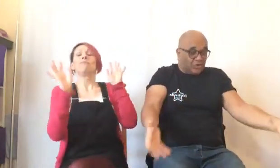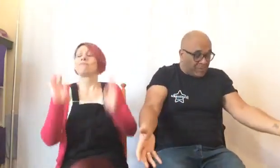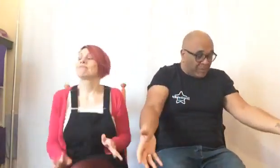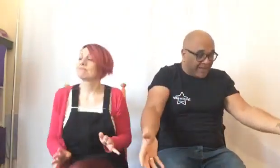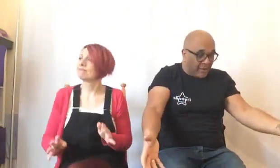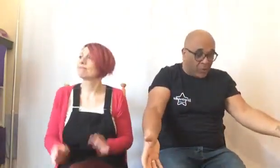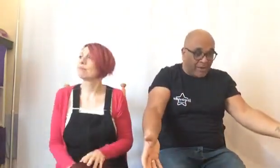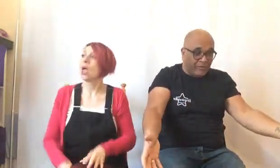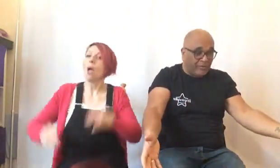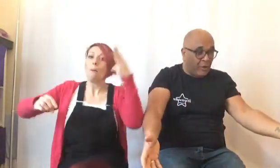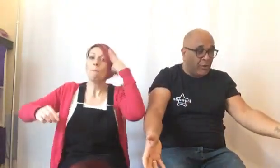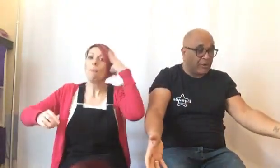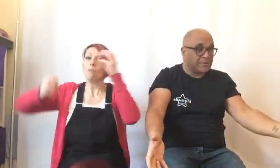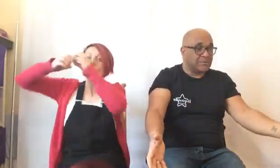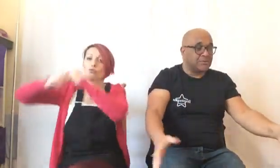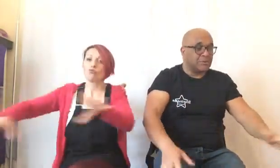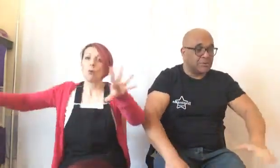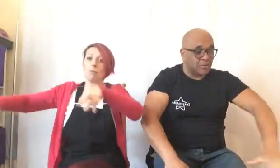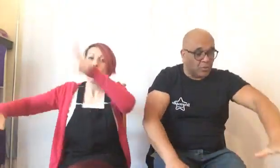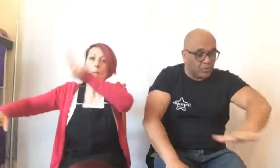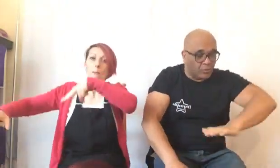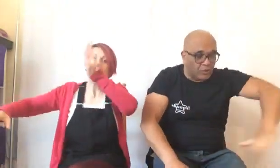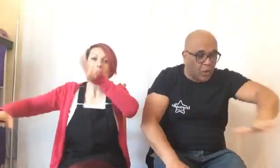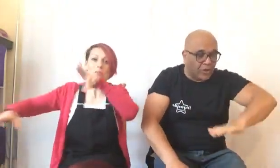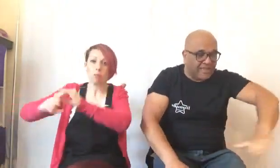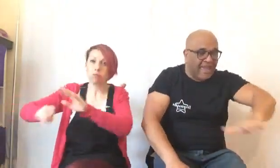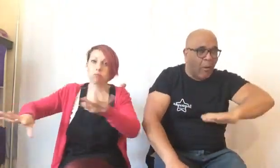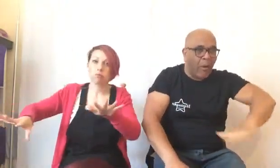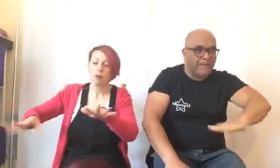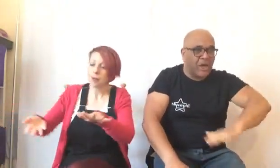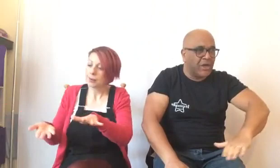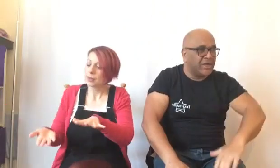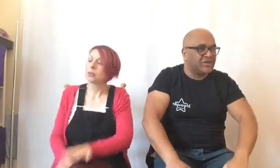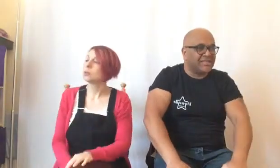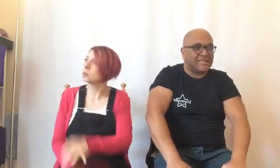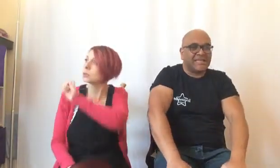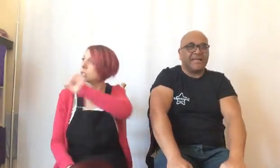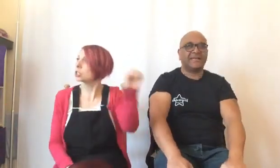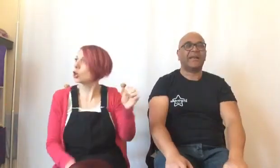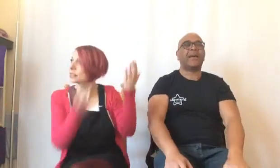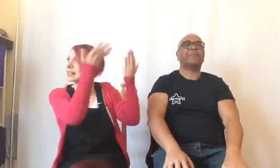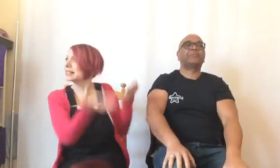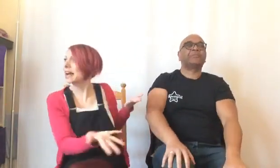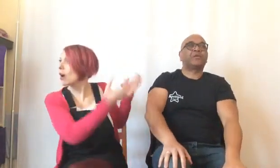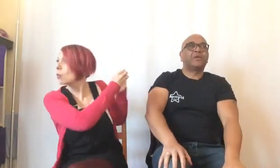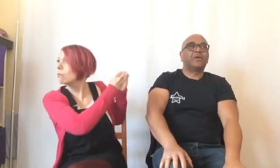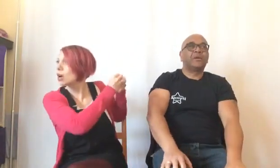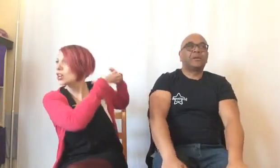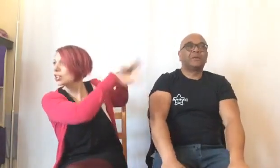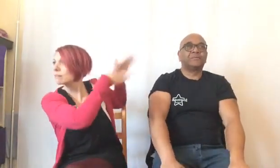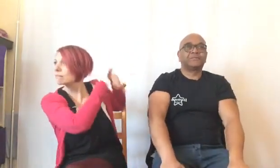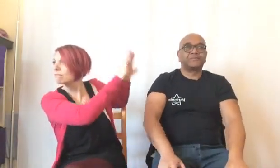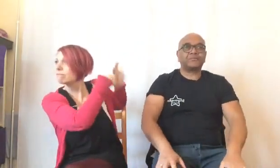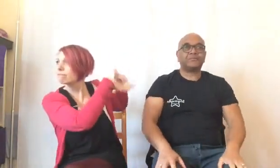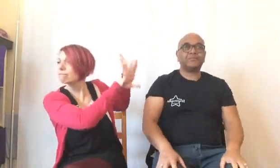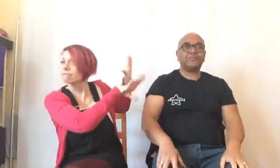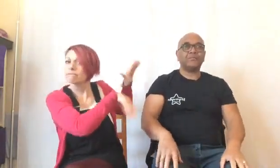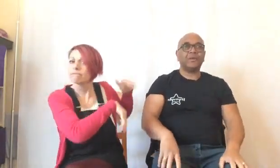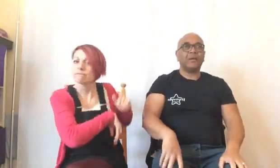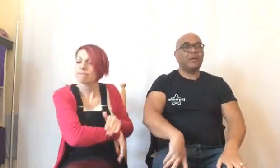She drops paint all over the floor. "Not now, Bernard," she says, cleaning it up.